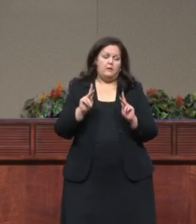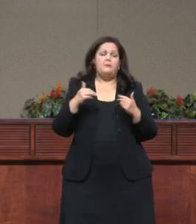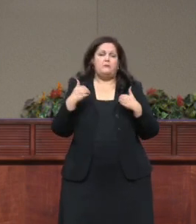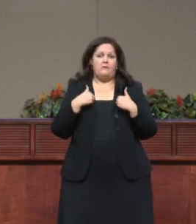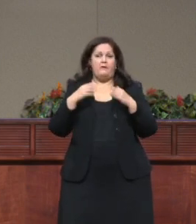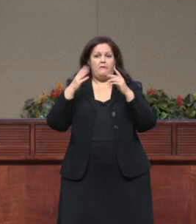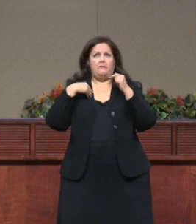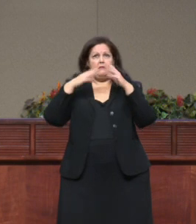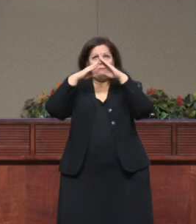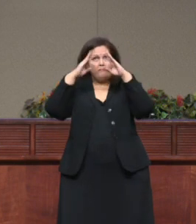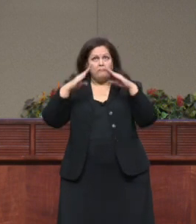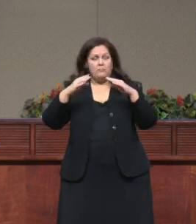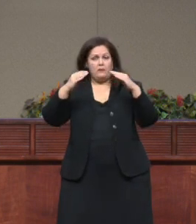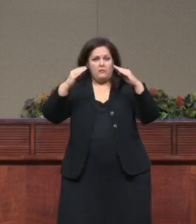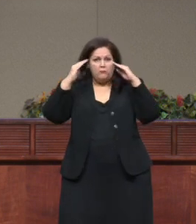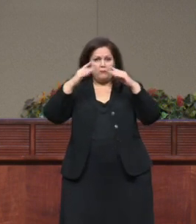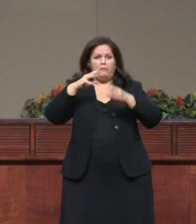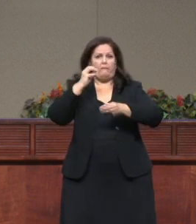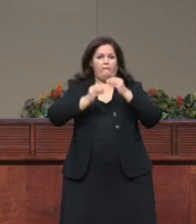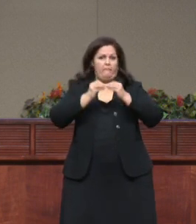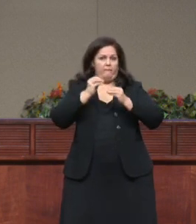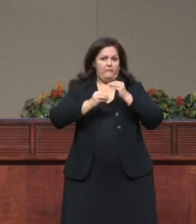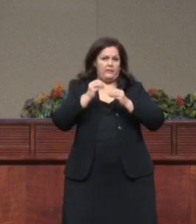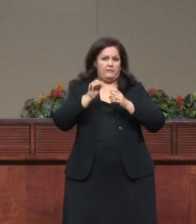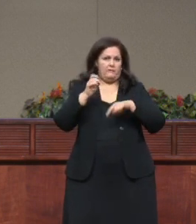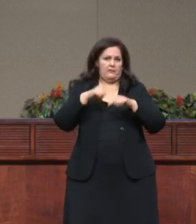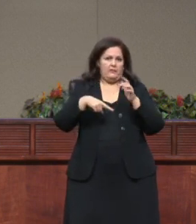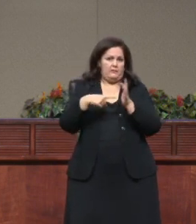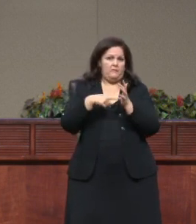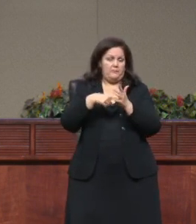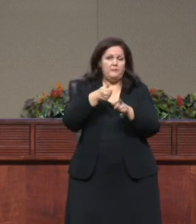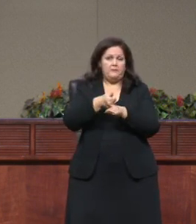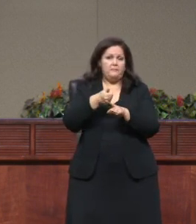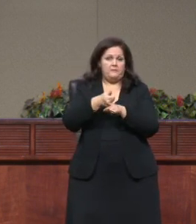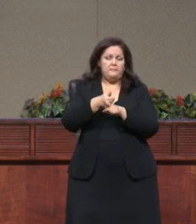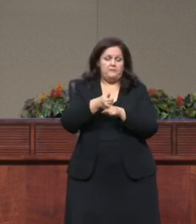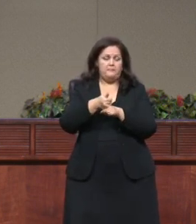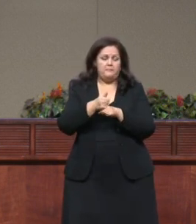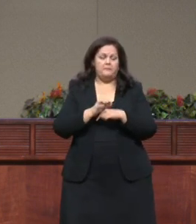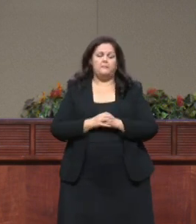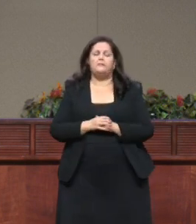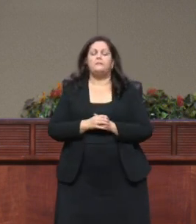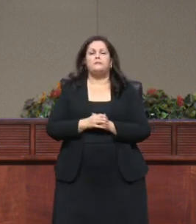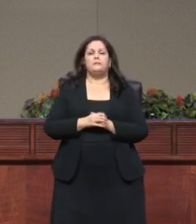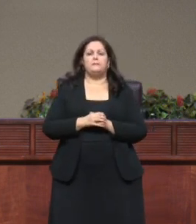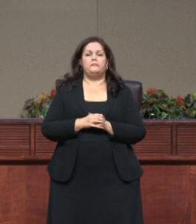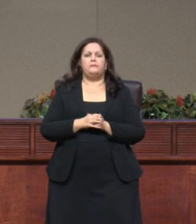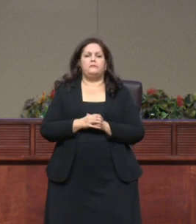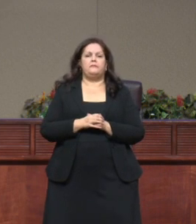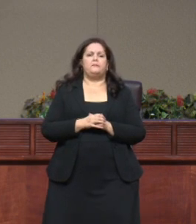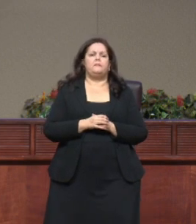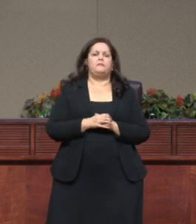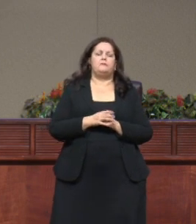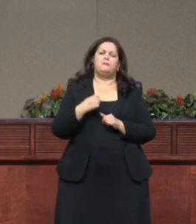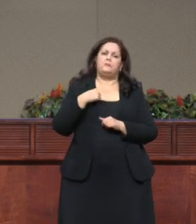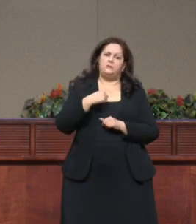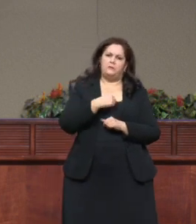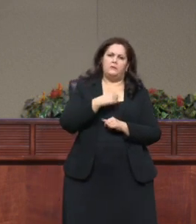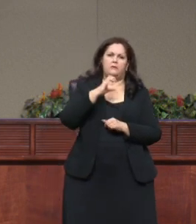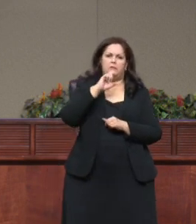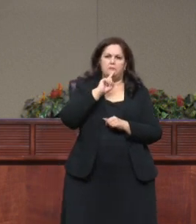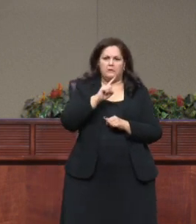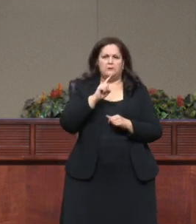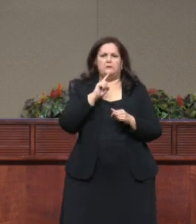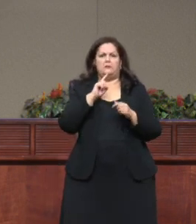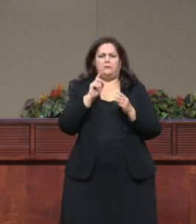roofs repaired if they cannot afford to do so. We are truly leveraging the CARES Act funding